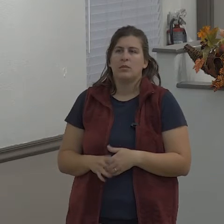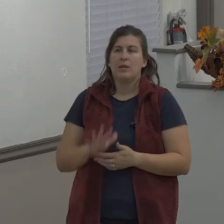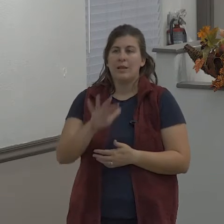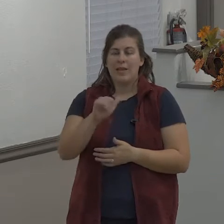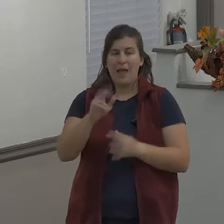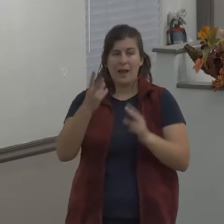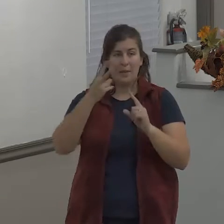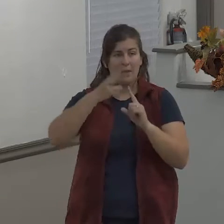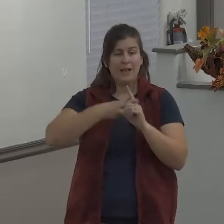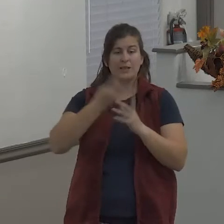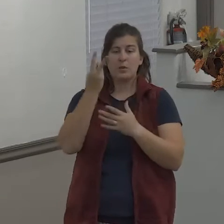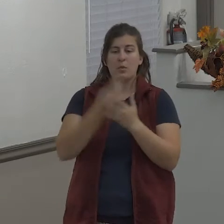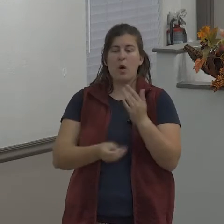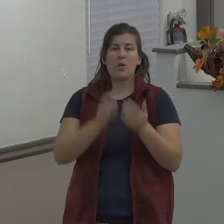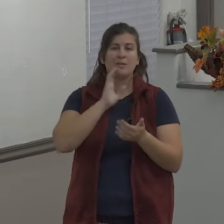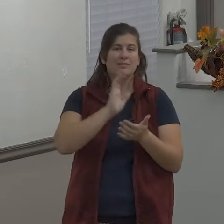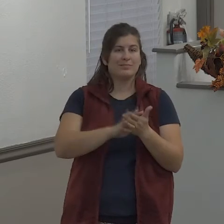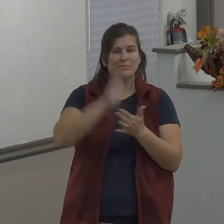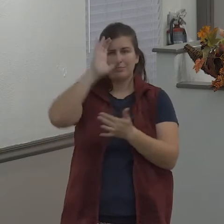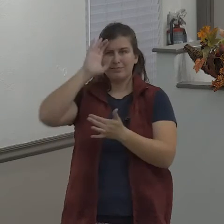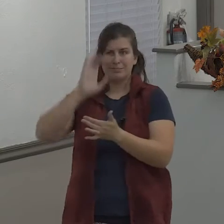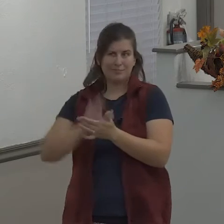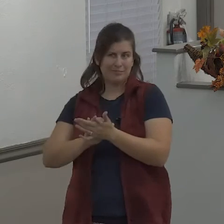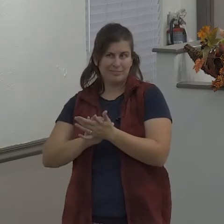And this applies both to husbands and wives.